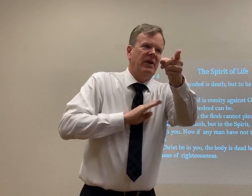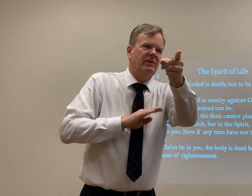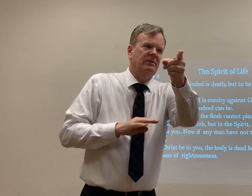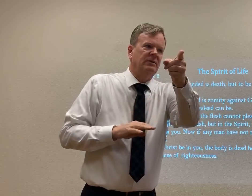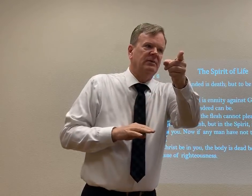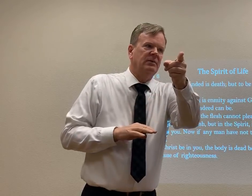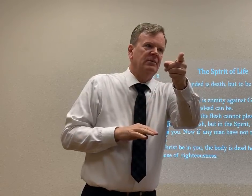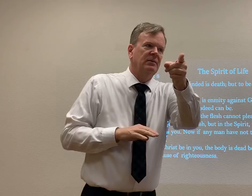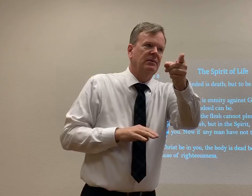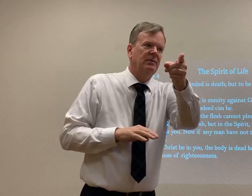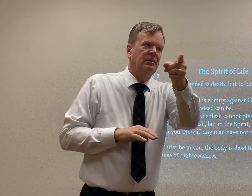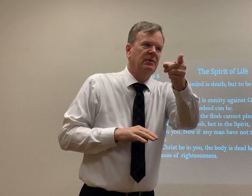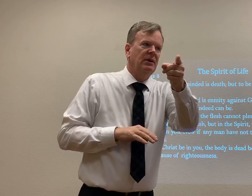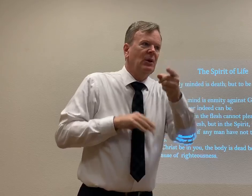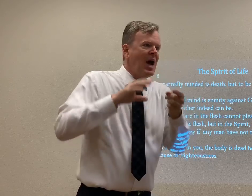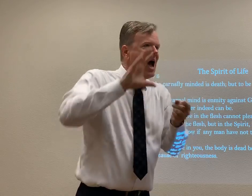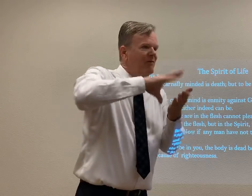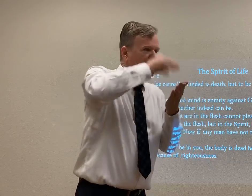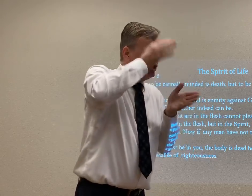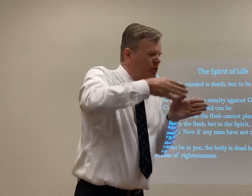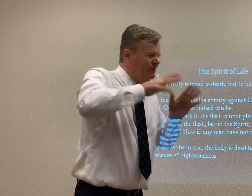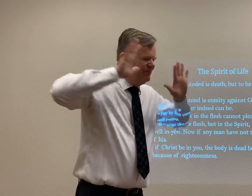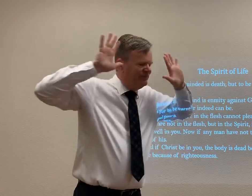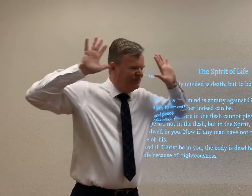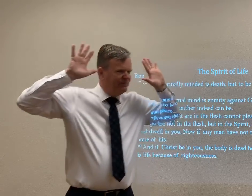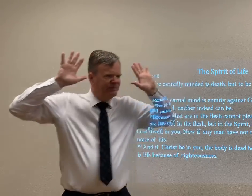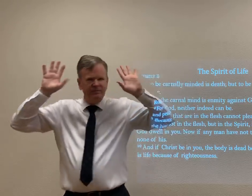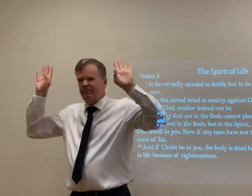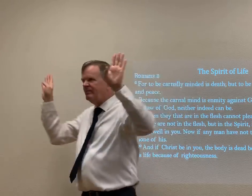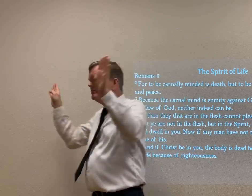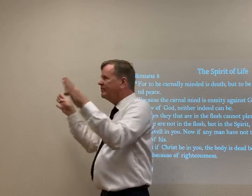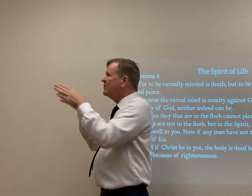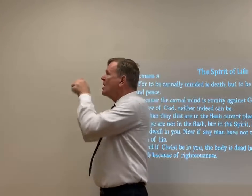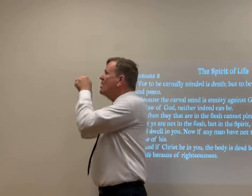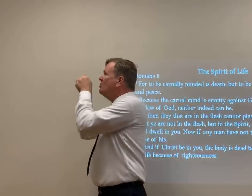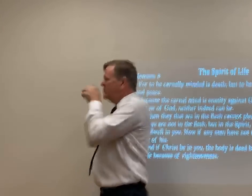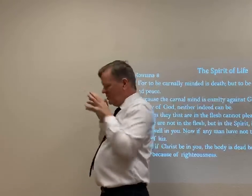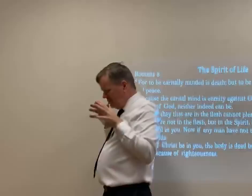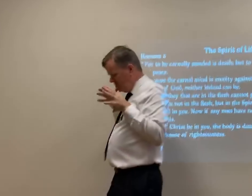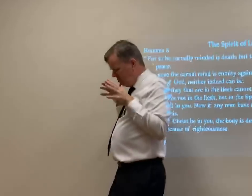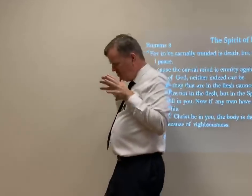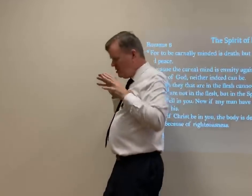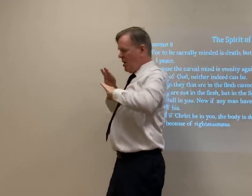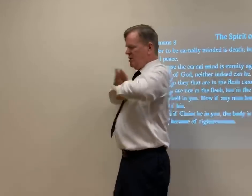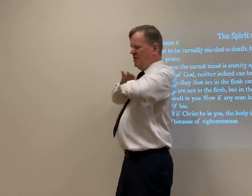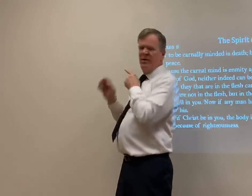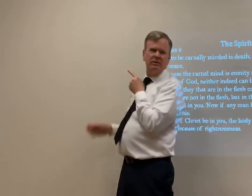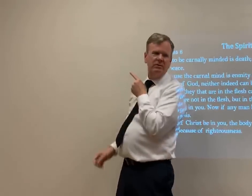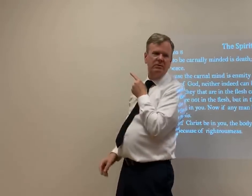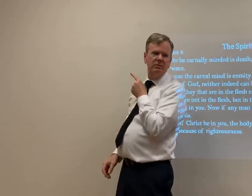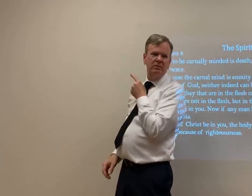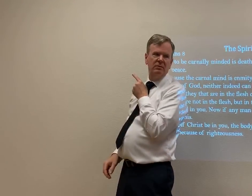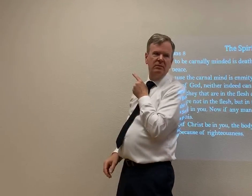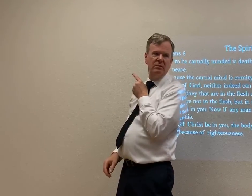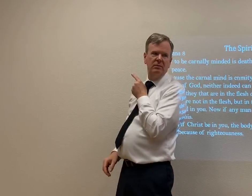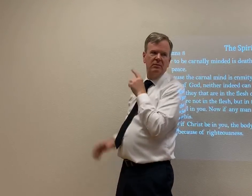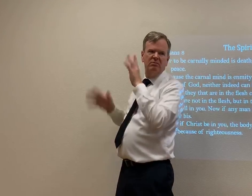He was never satisfied. And we have to learn to let go of that and allow God to bless us, because there's satisfaction